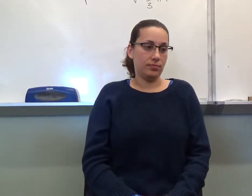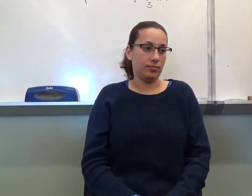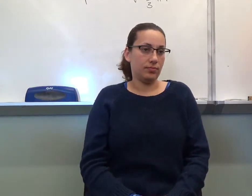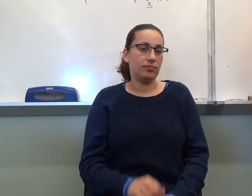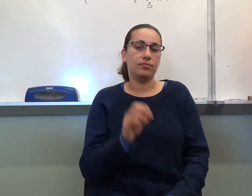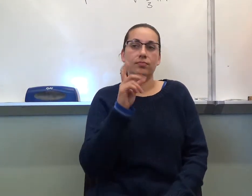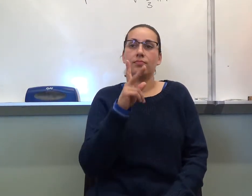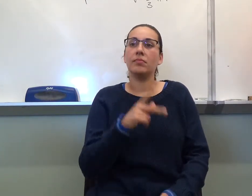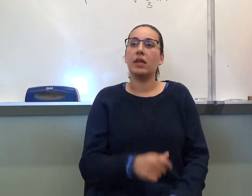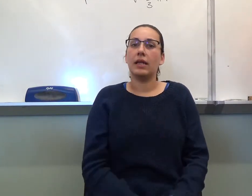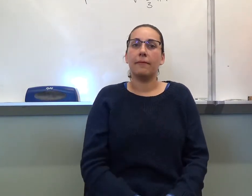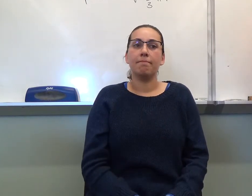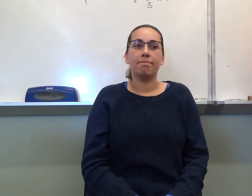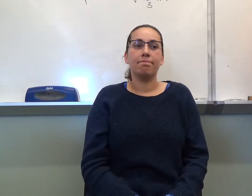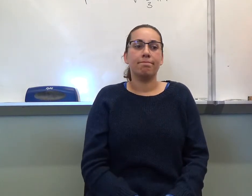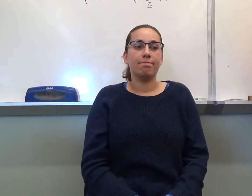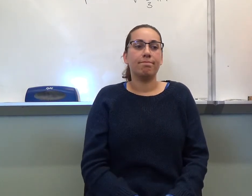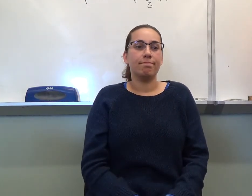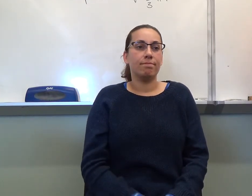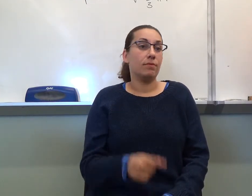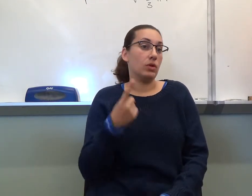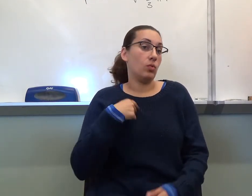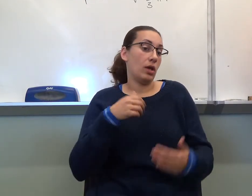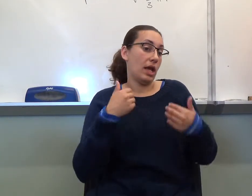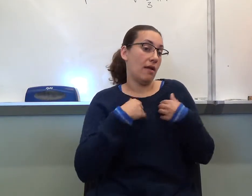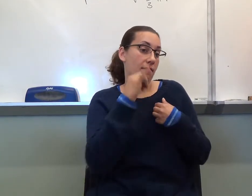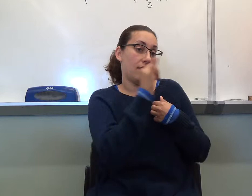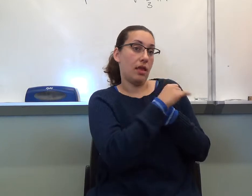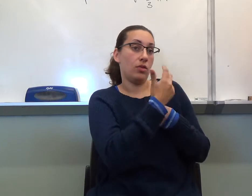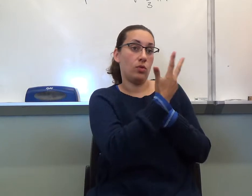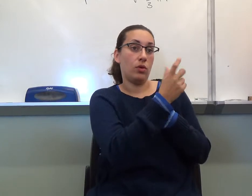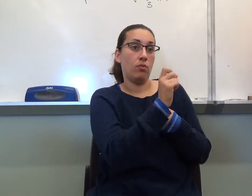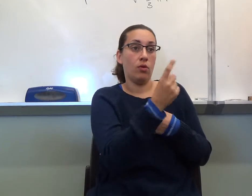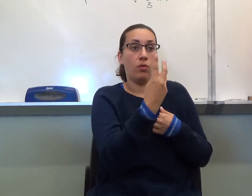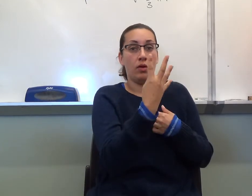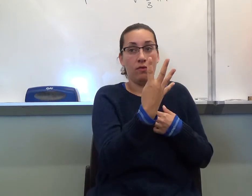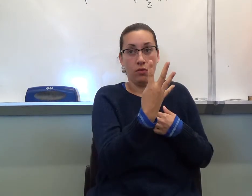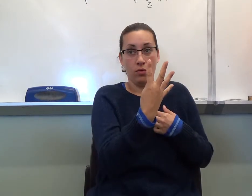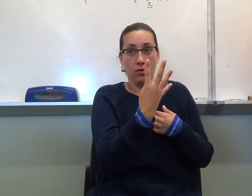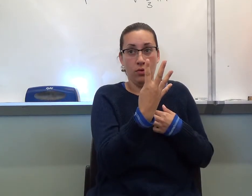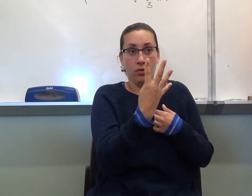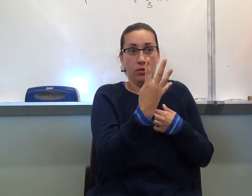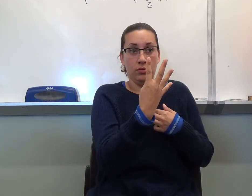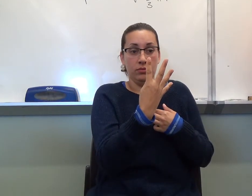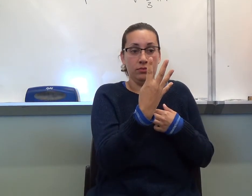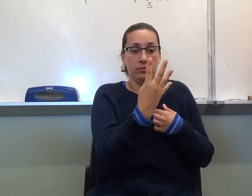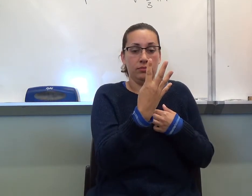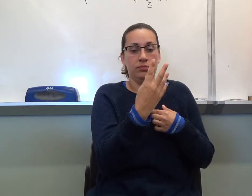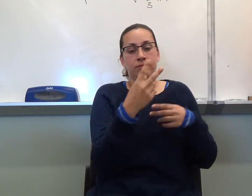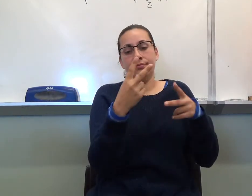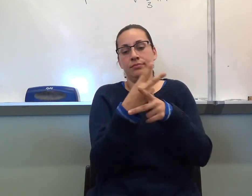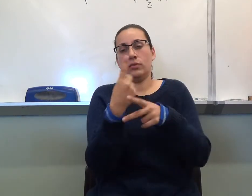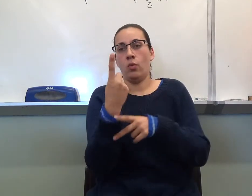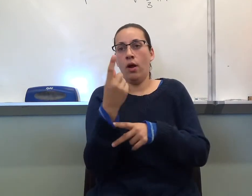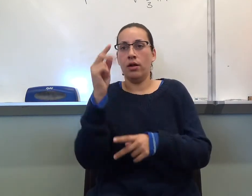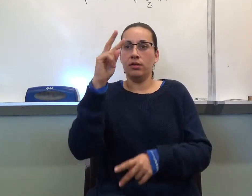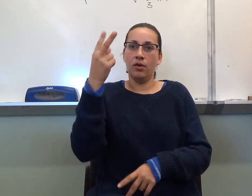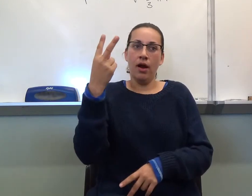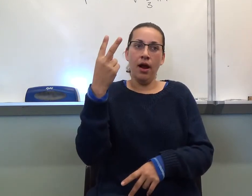Okay, so we have this 3.14. 1 squared, of course, is 1 times 5 is 5. So